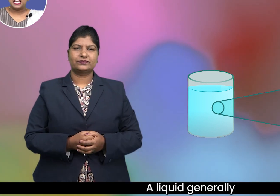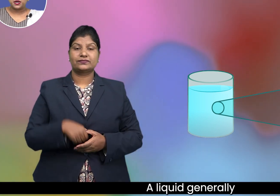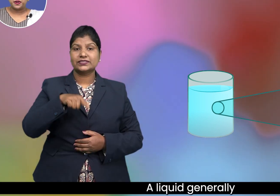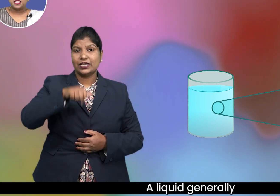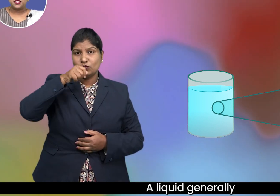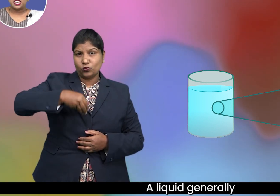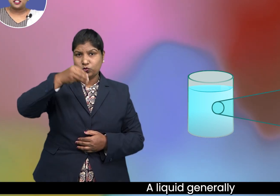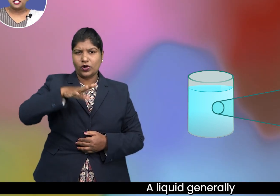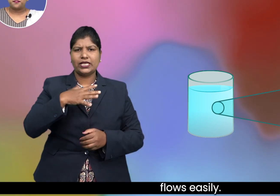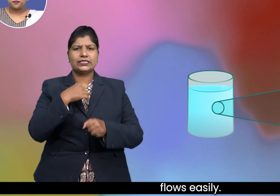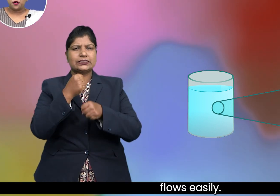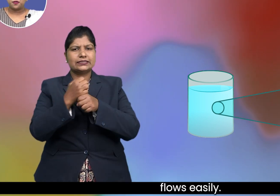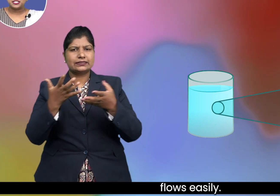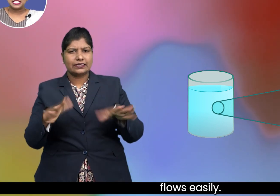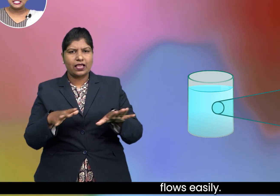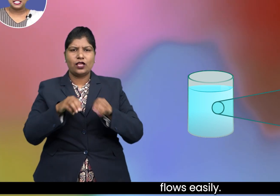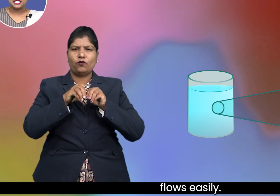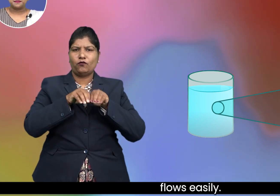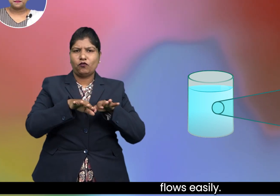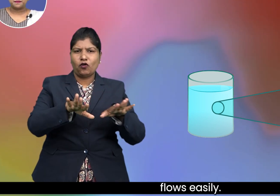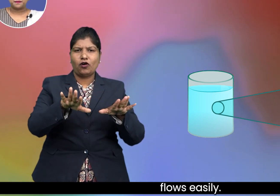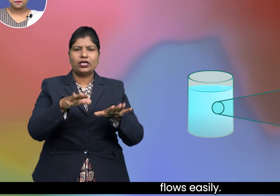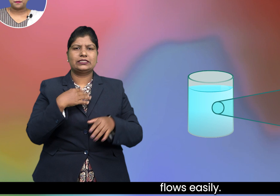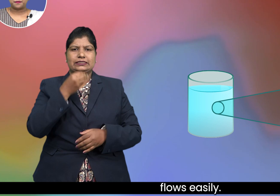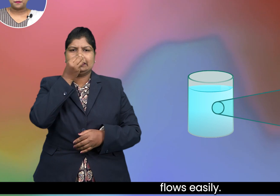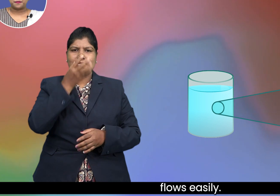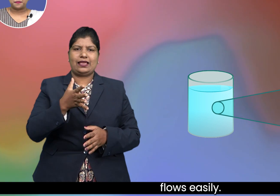A liquid generally flows easily.